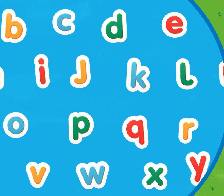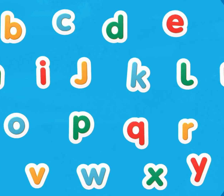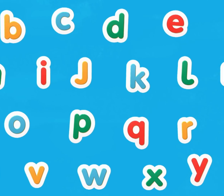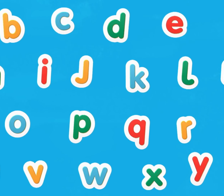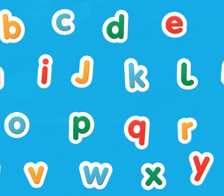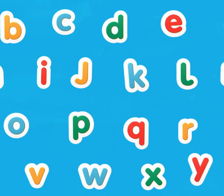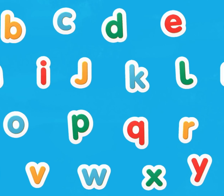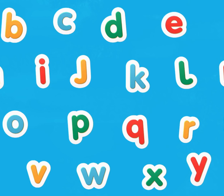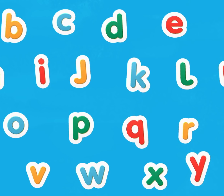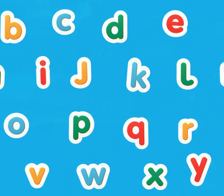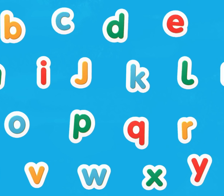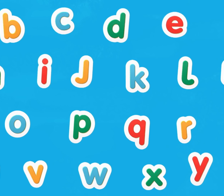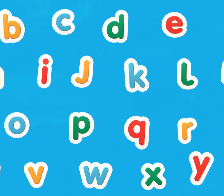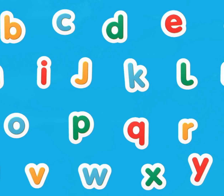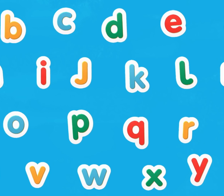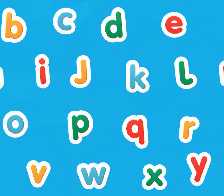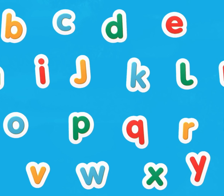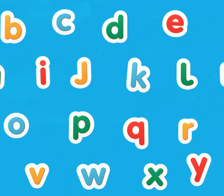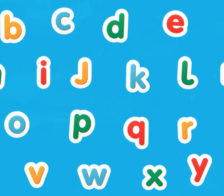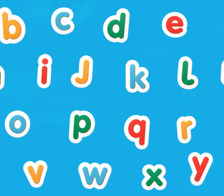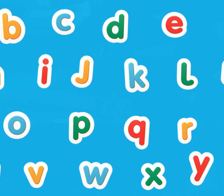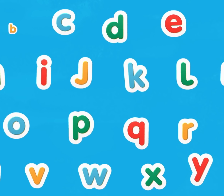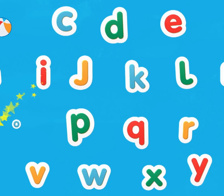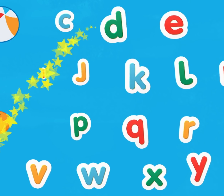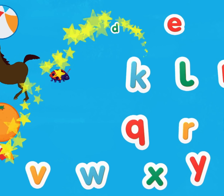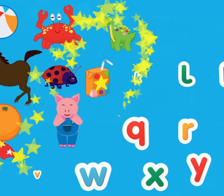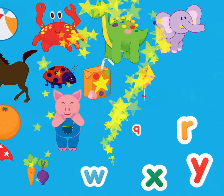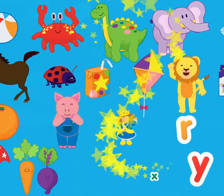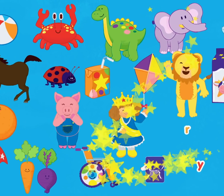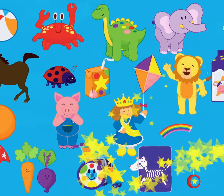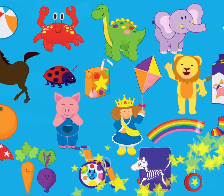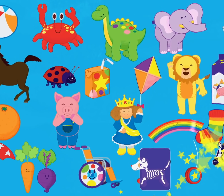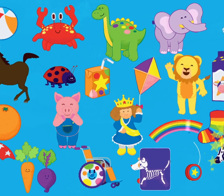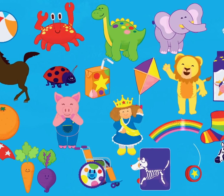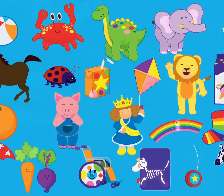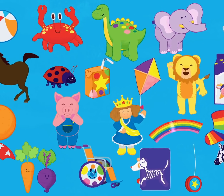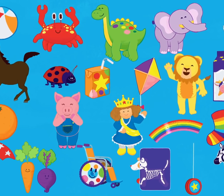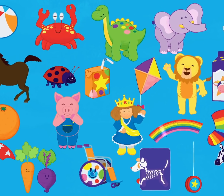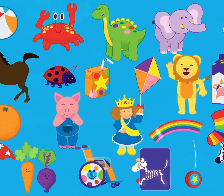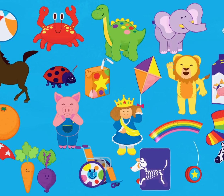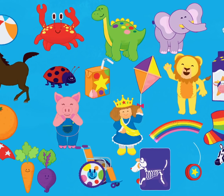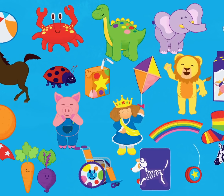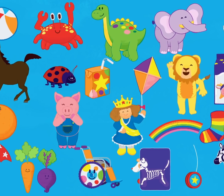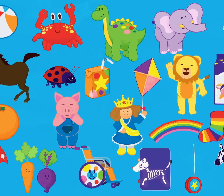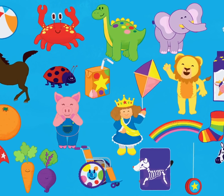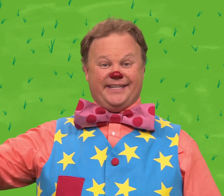The alphabet is fun to know. Oh, yes, the alphabet is done.